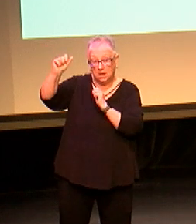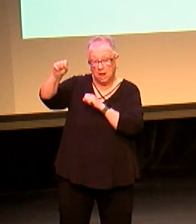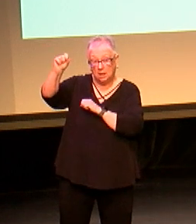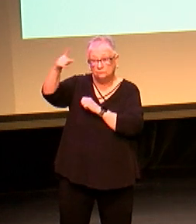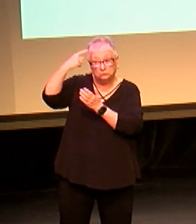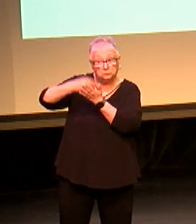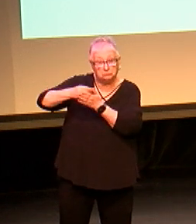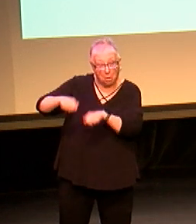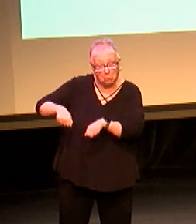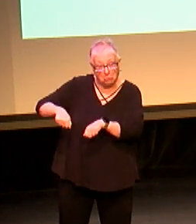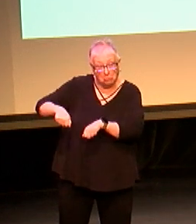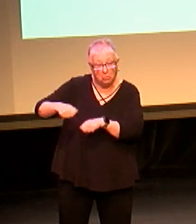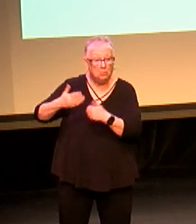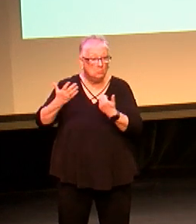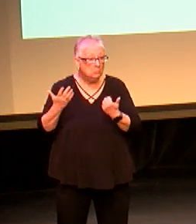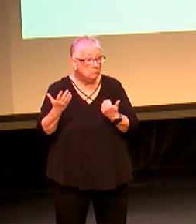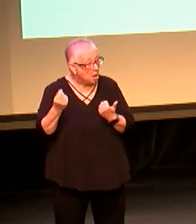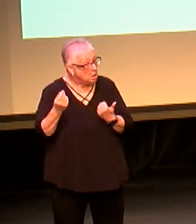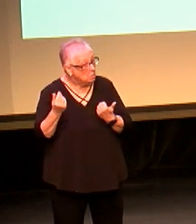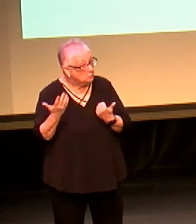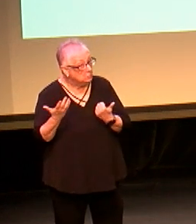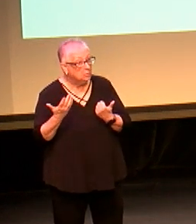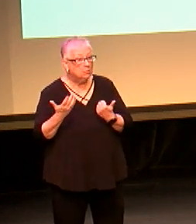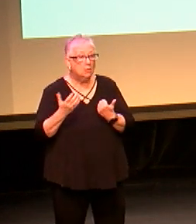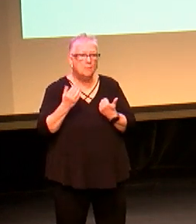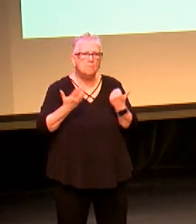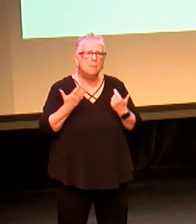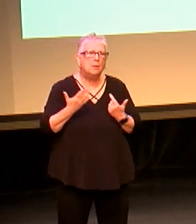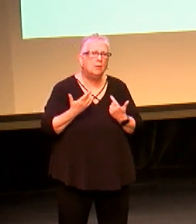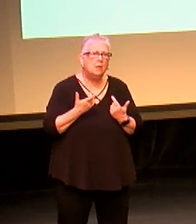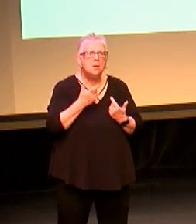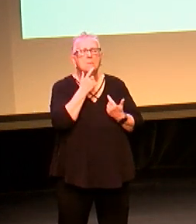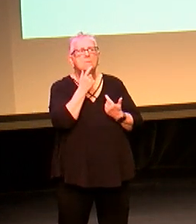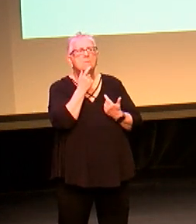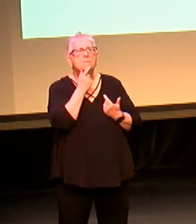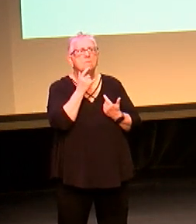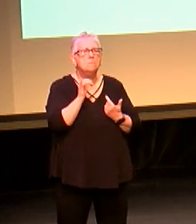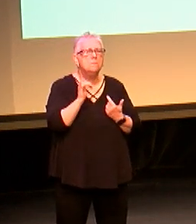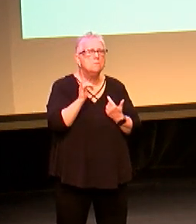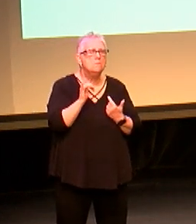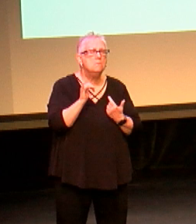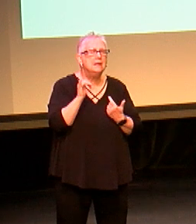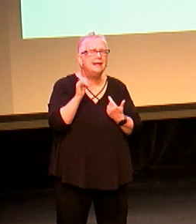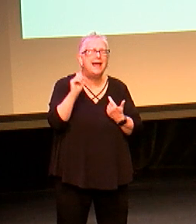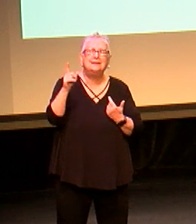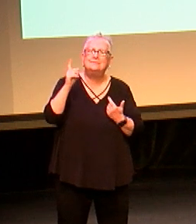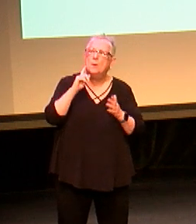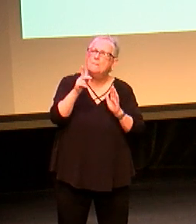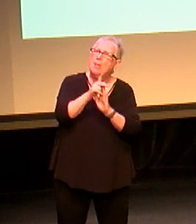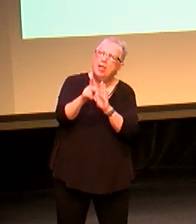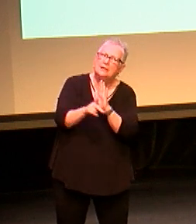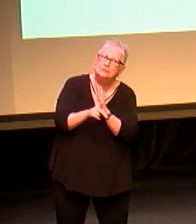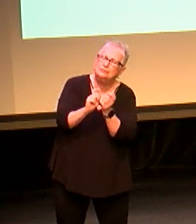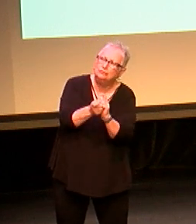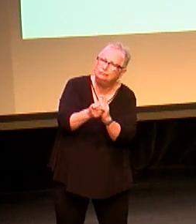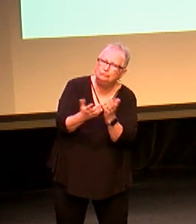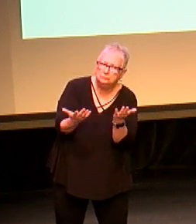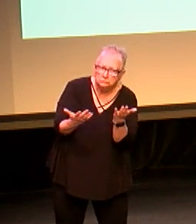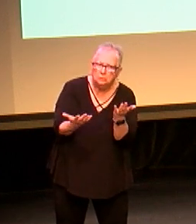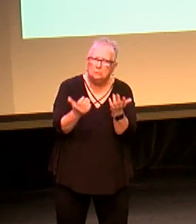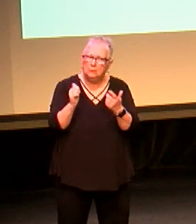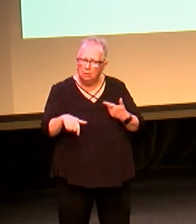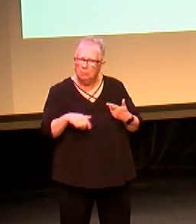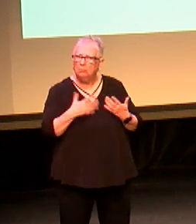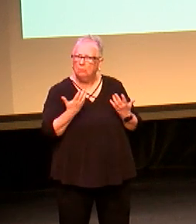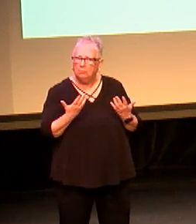you from that. But perhaps even in your own worlds, you've discovered that those legislative changes that could